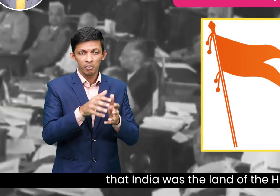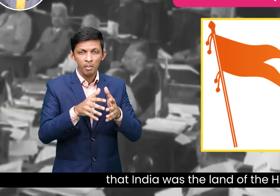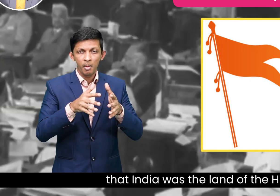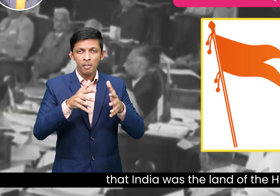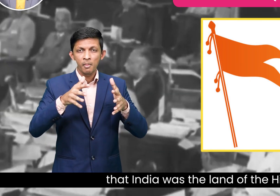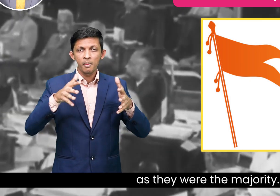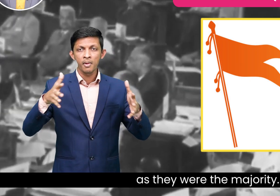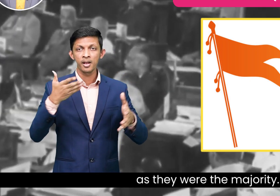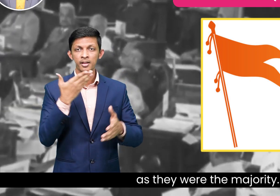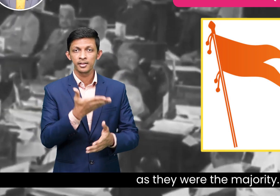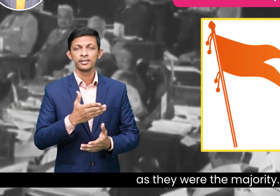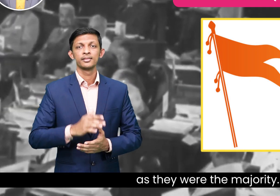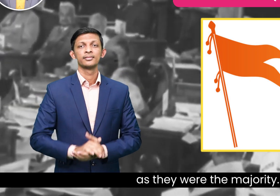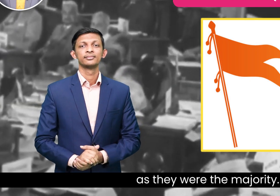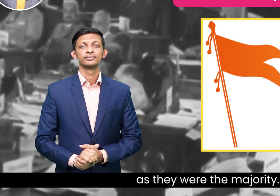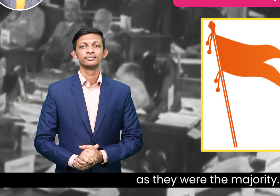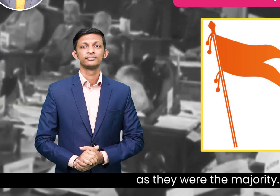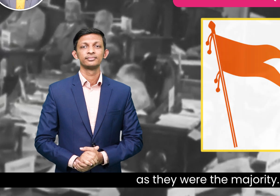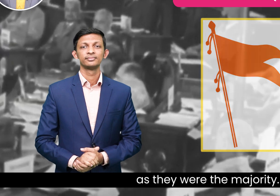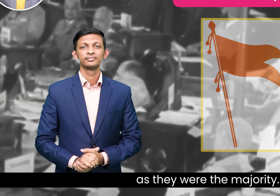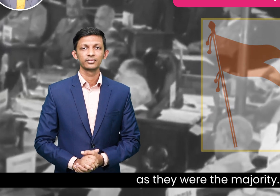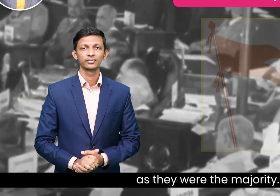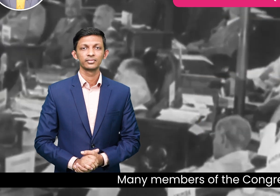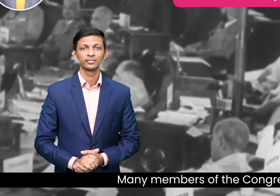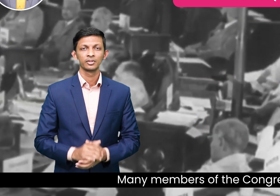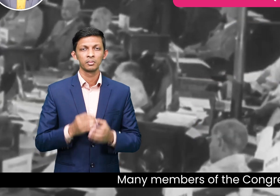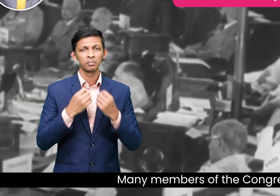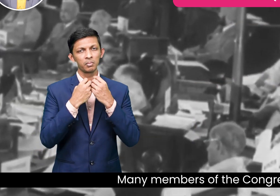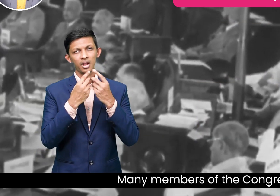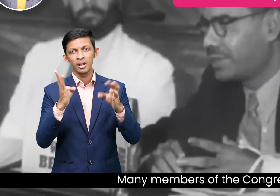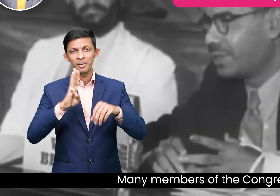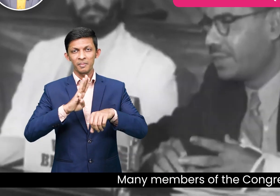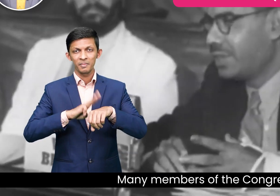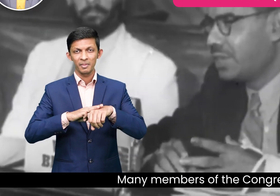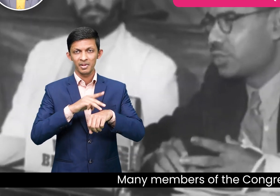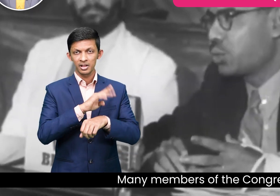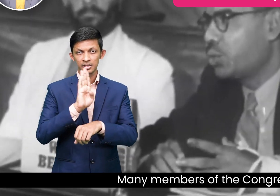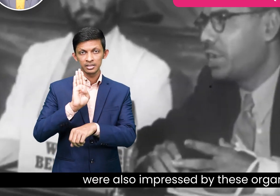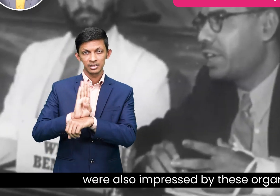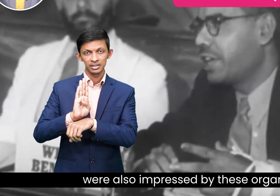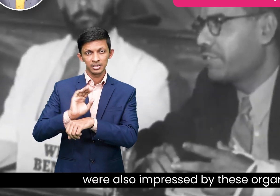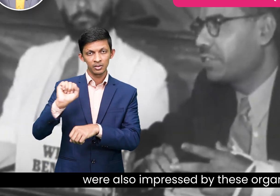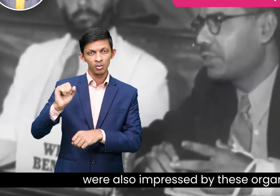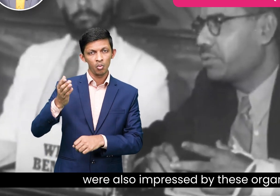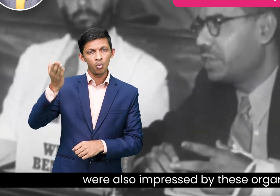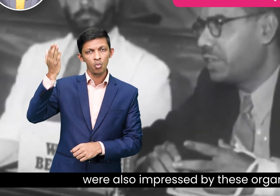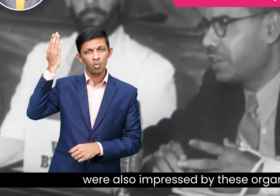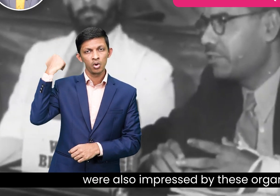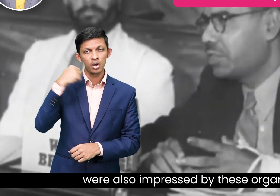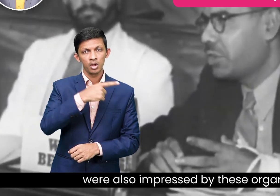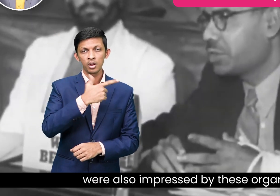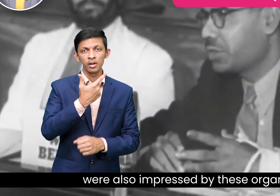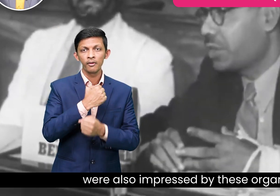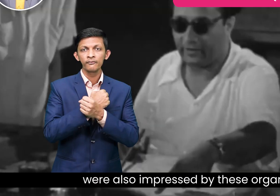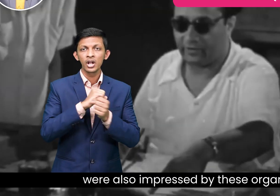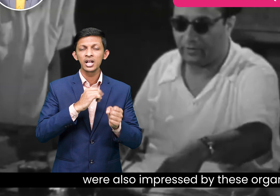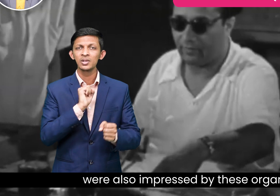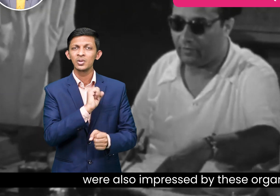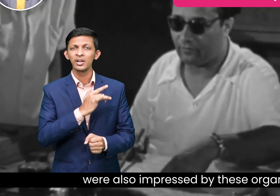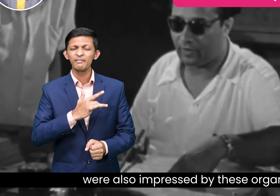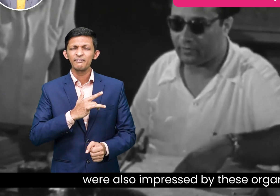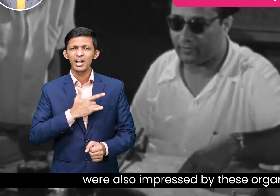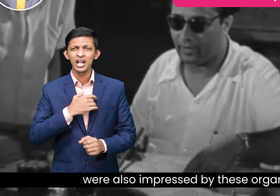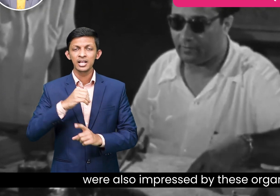the Hindus as they were the majority. Many members of the Congress were also impressed by